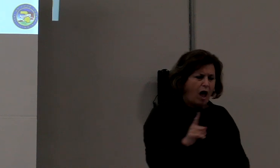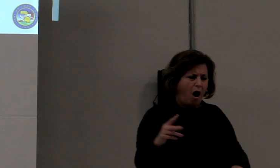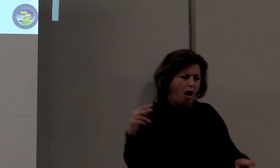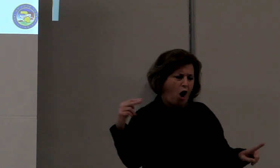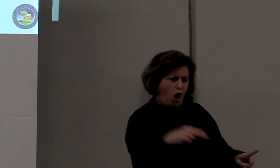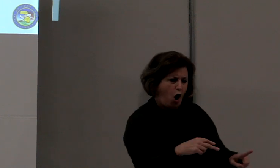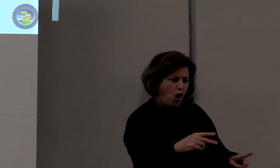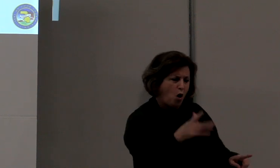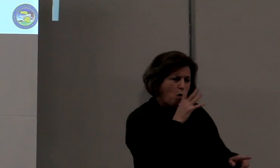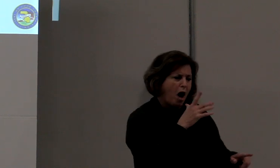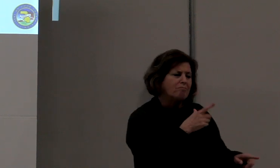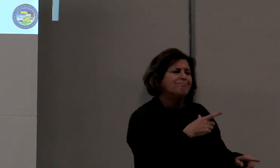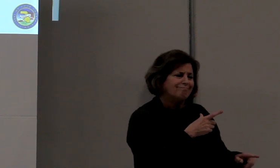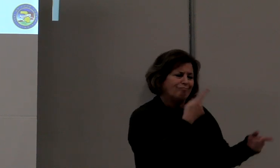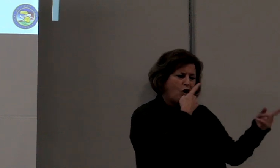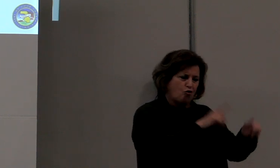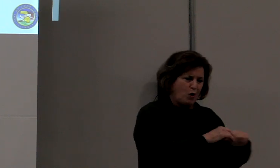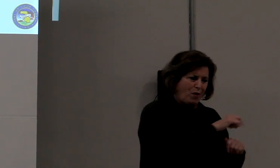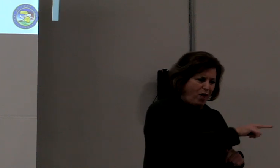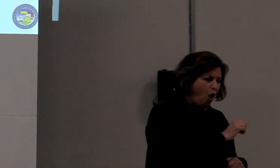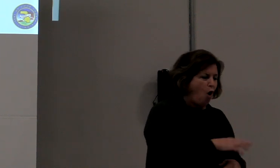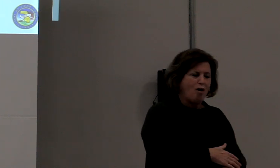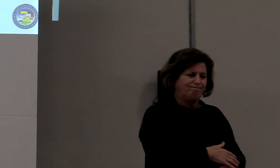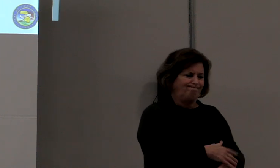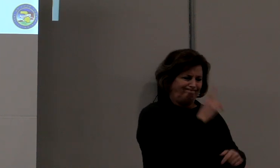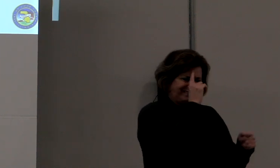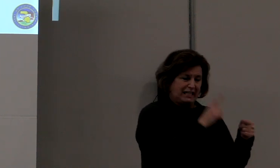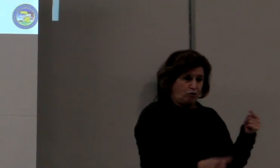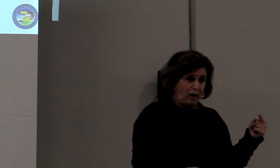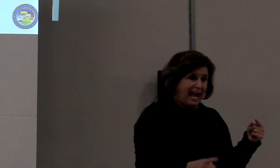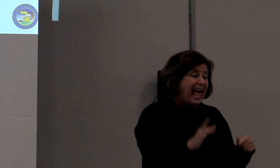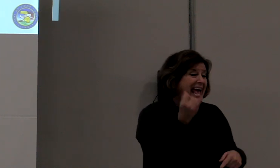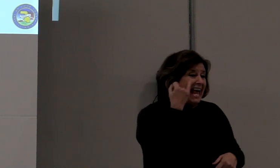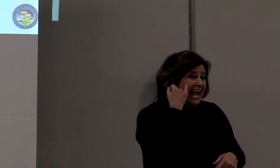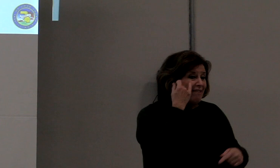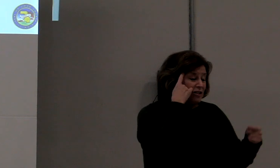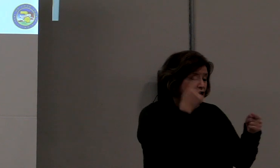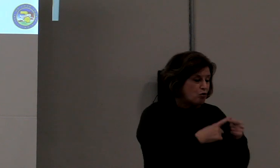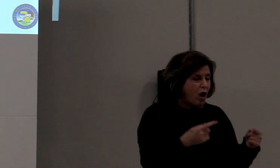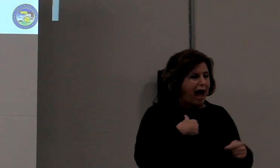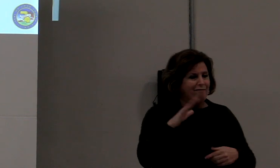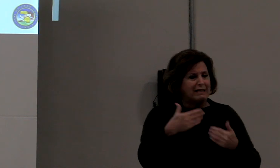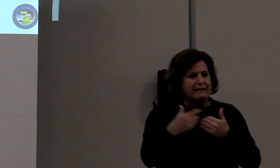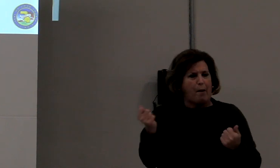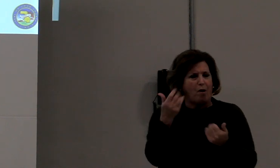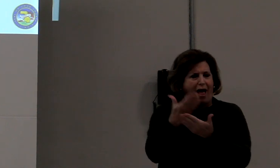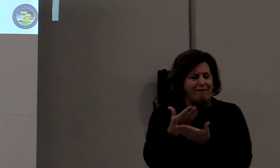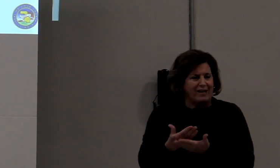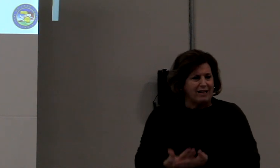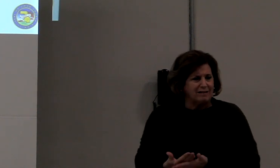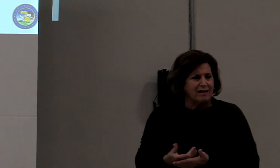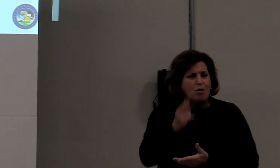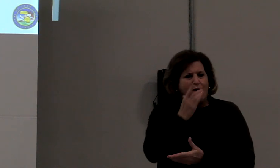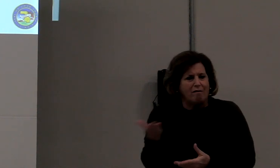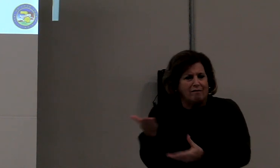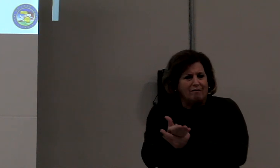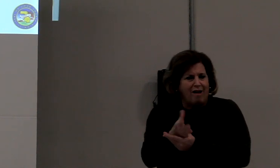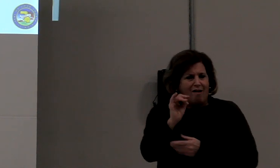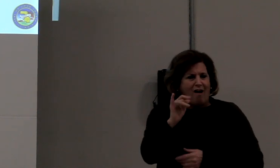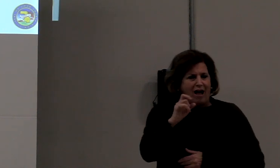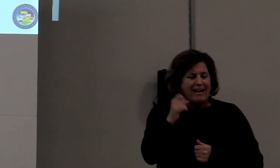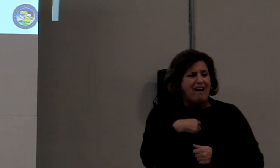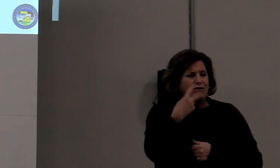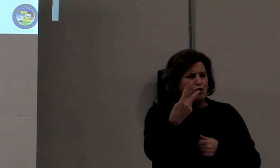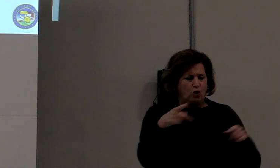either going to agree or disagree with them. If they disagree, they create their own evidence. It gets submitted in the file as well. So now we have